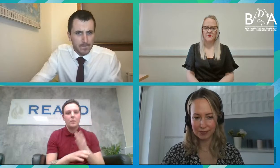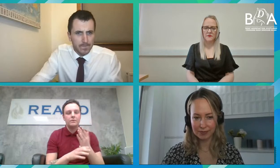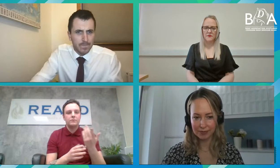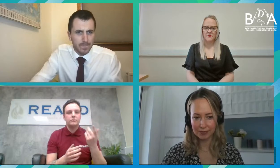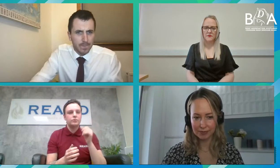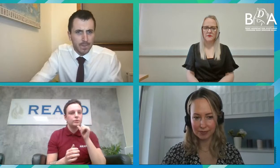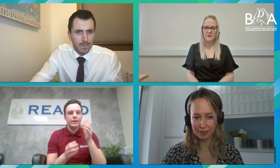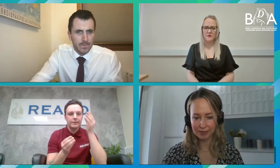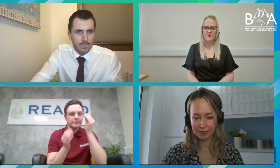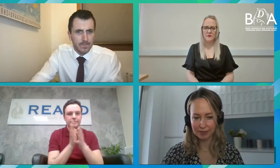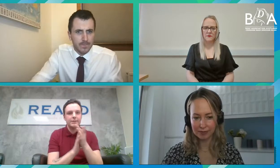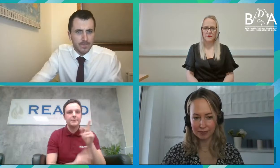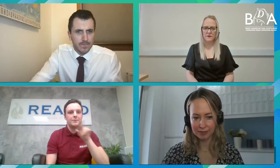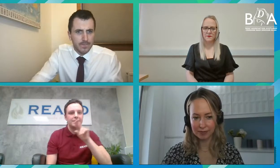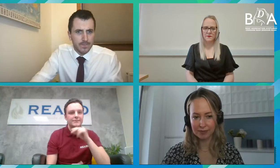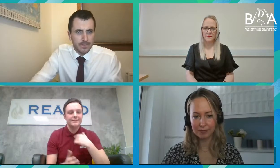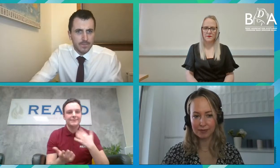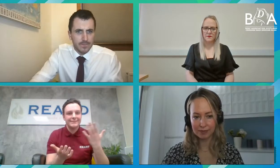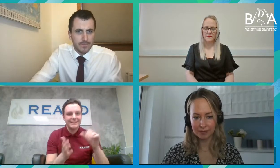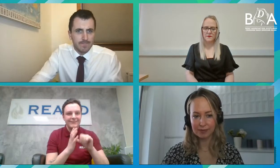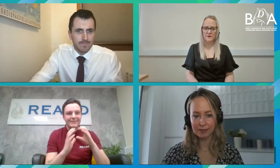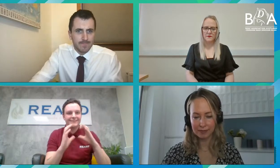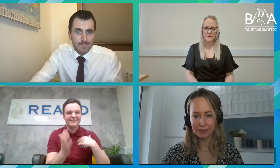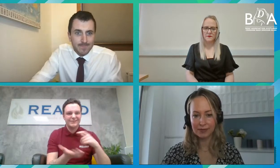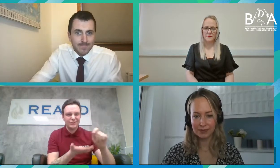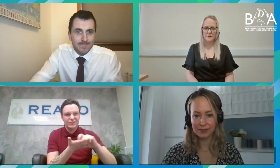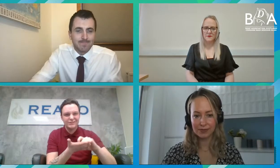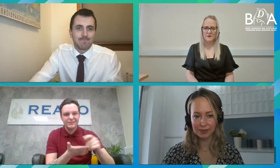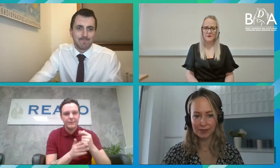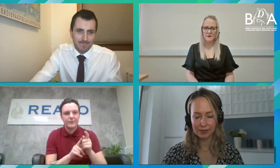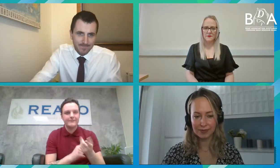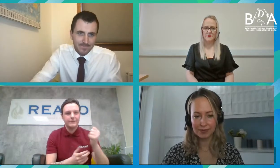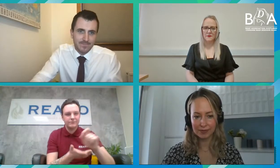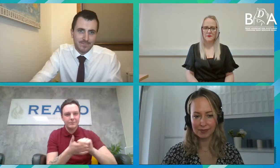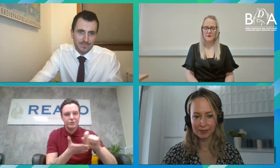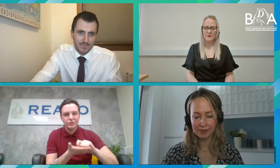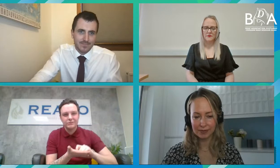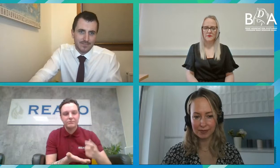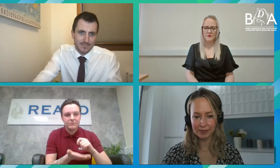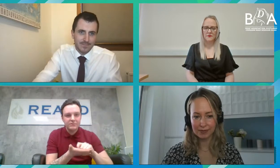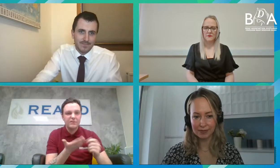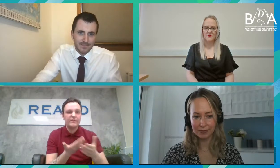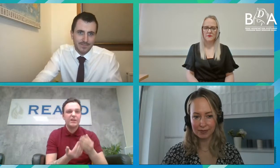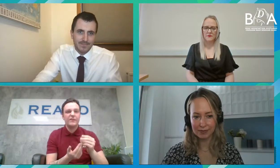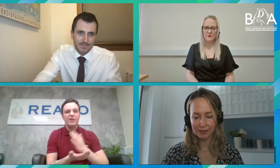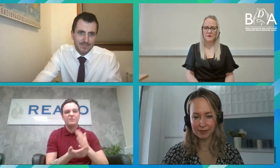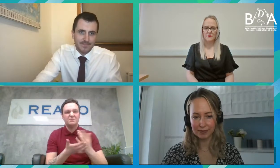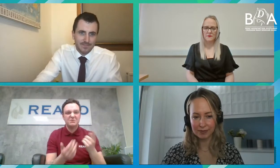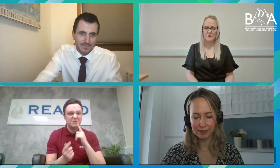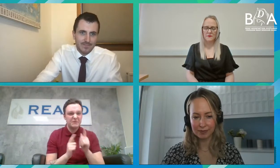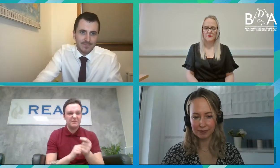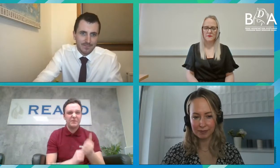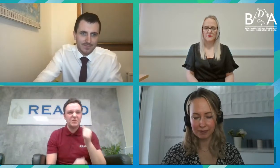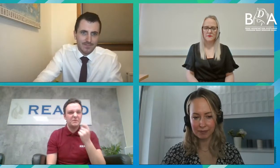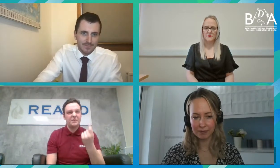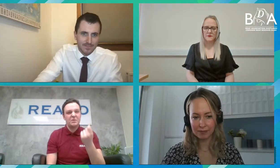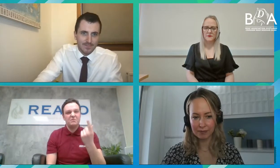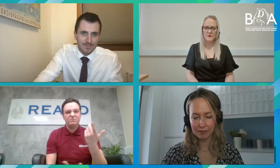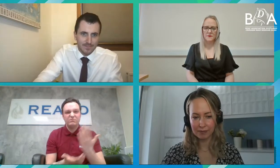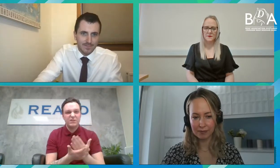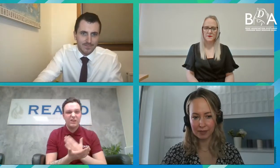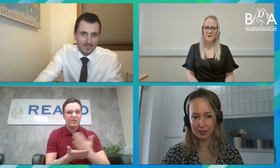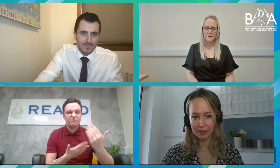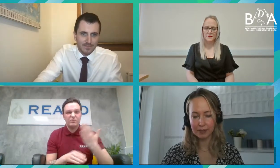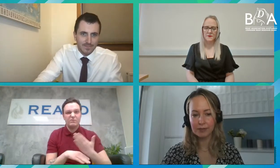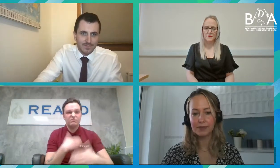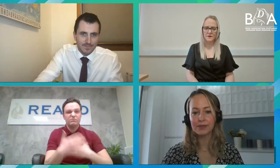honest, probably very few. Very few. So for those individuals who use English, then what I would need to do is use a